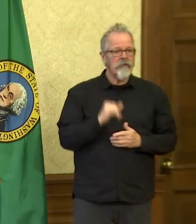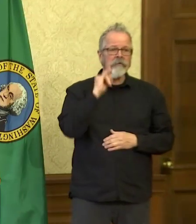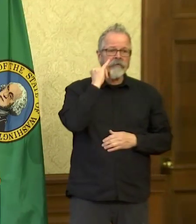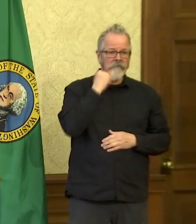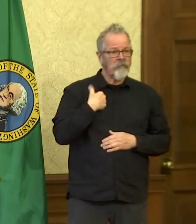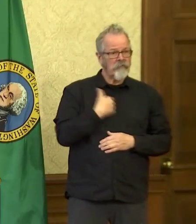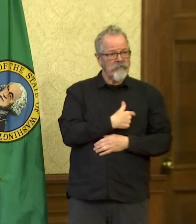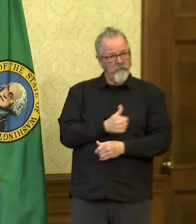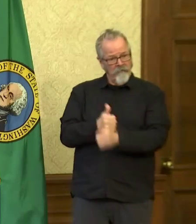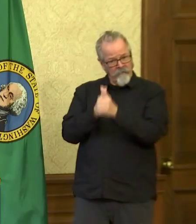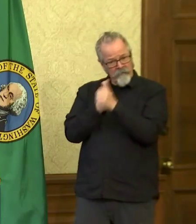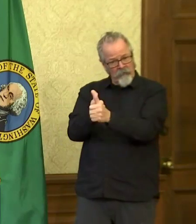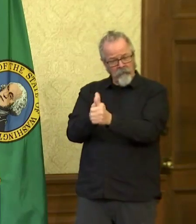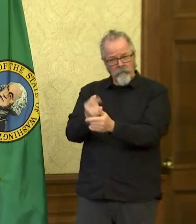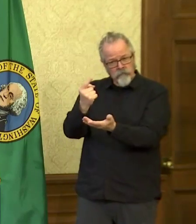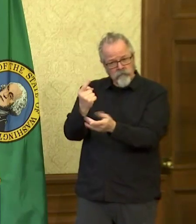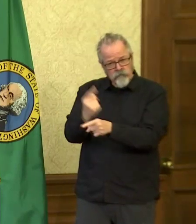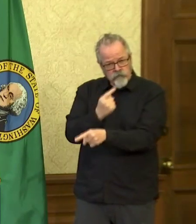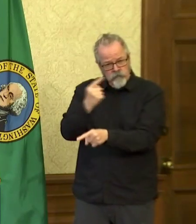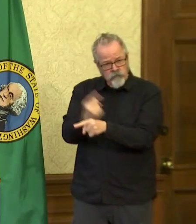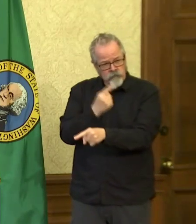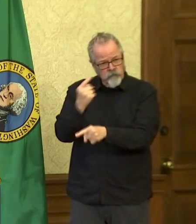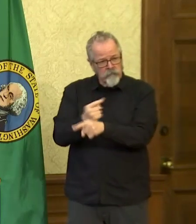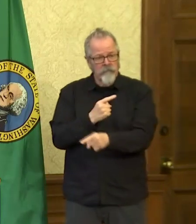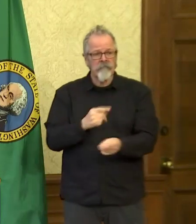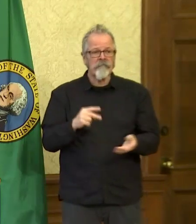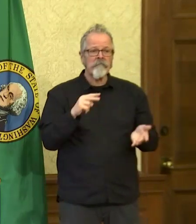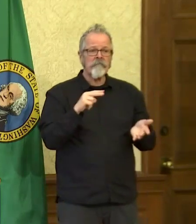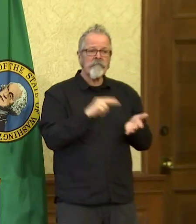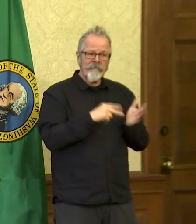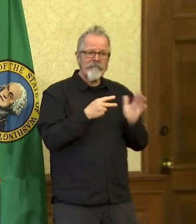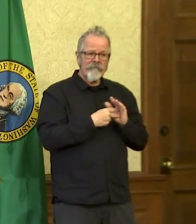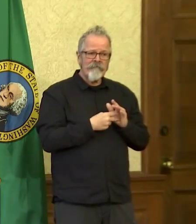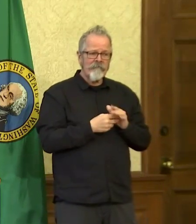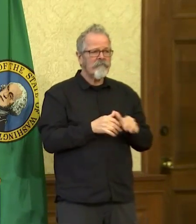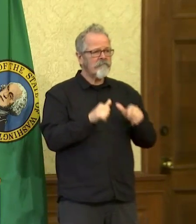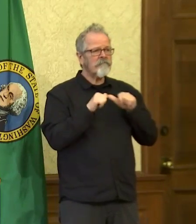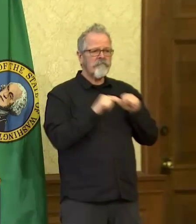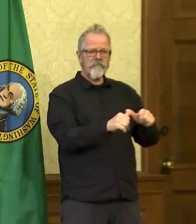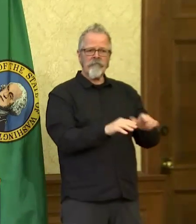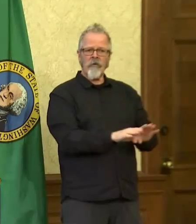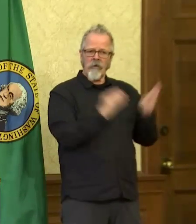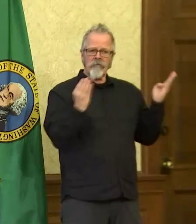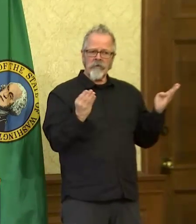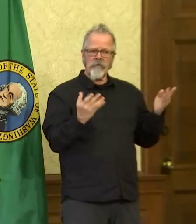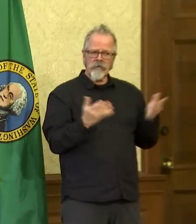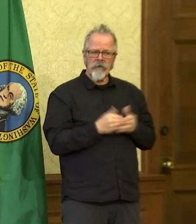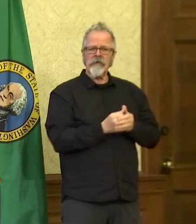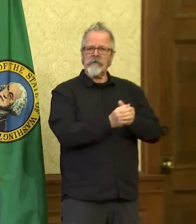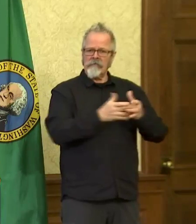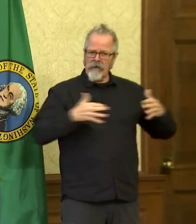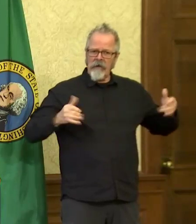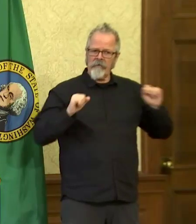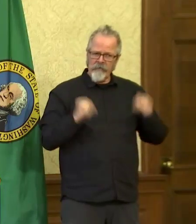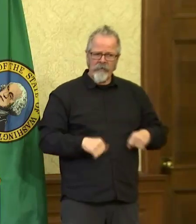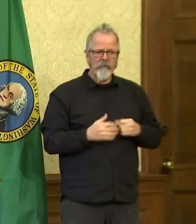down through him. It won't be his fault, it'll be ours. So let's take responsibility and do this the right way. Thank you